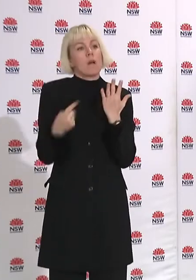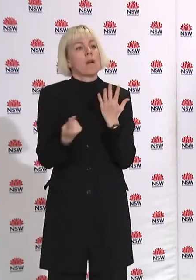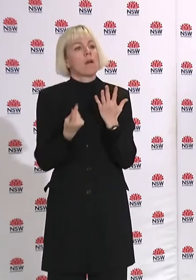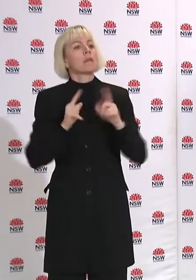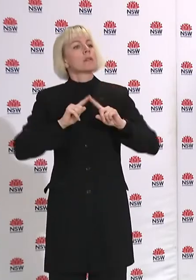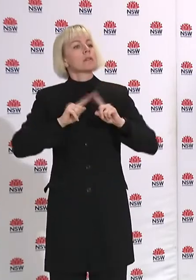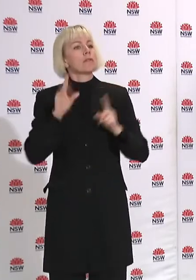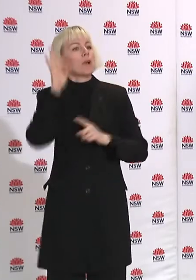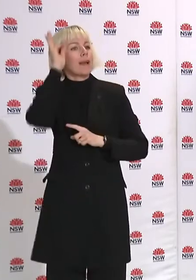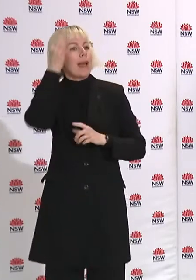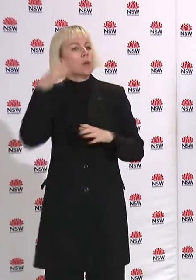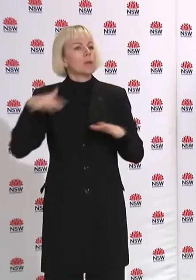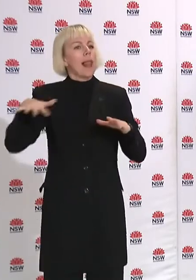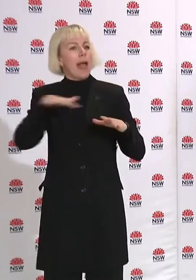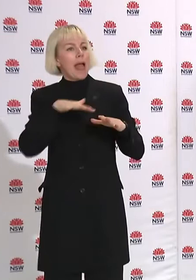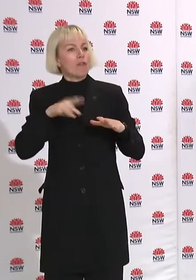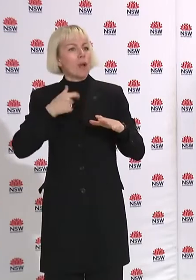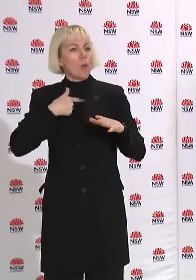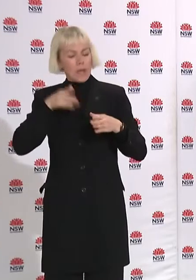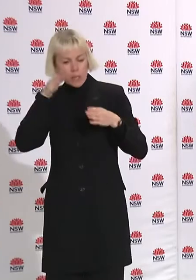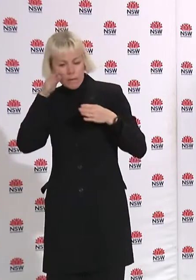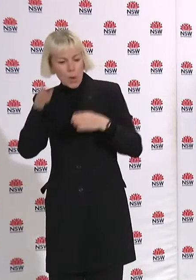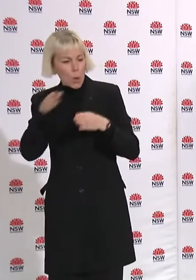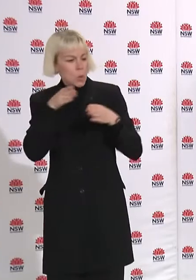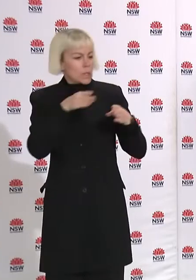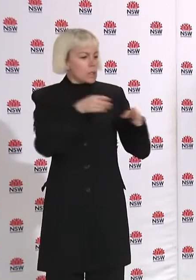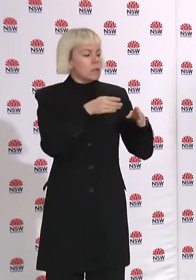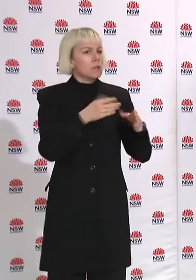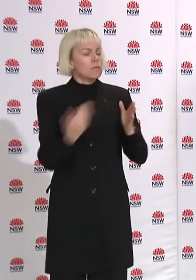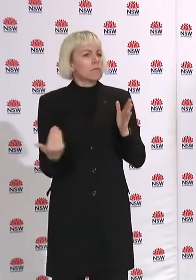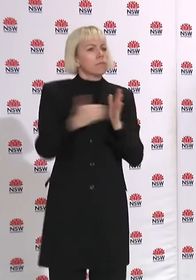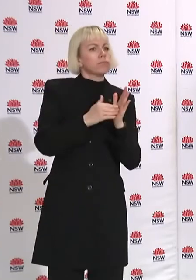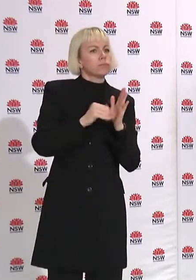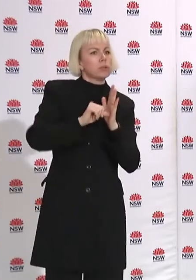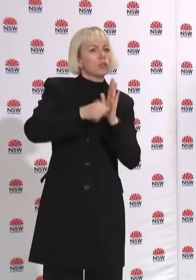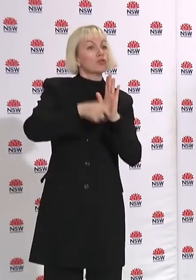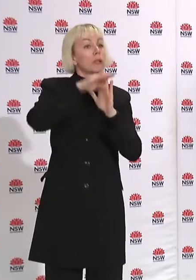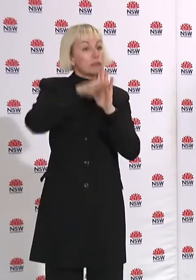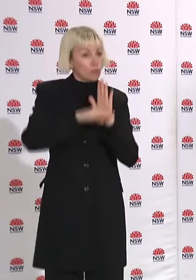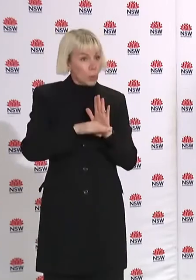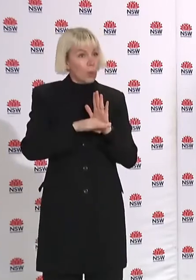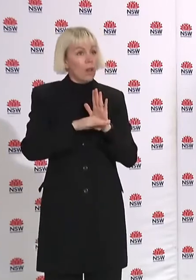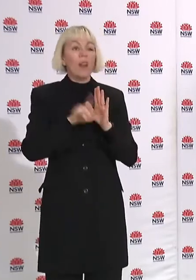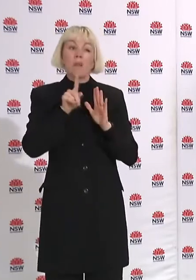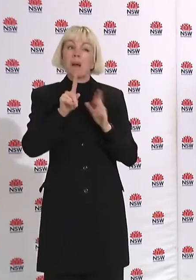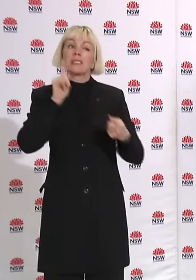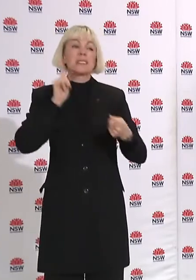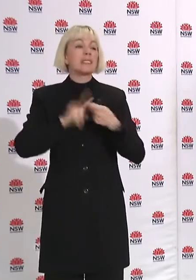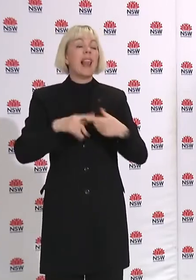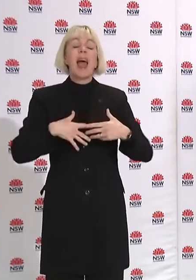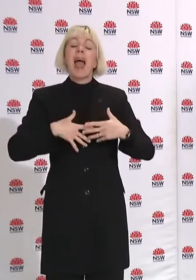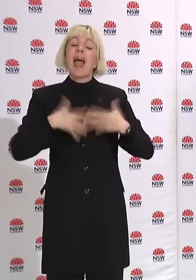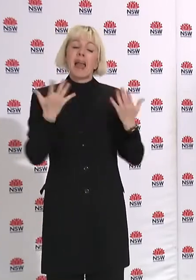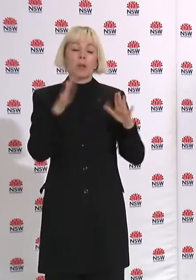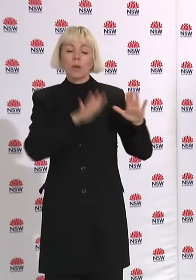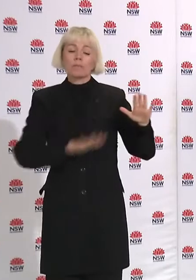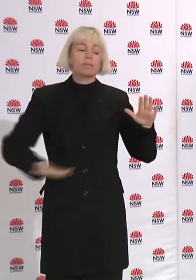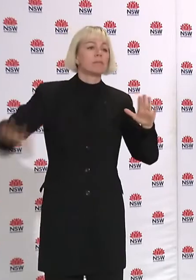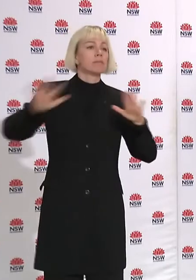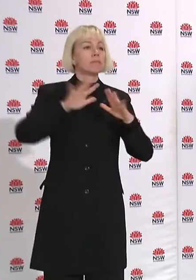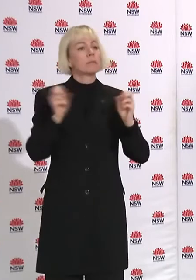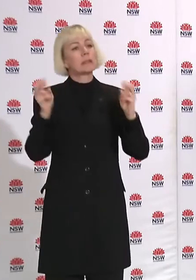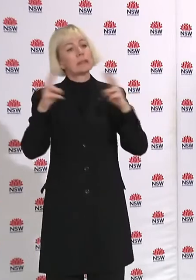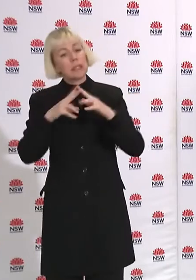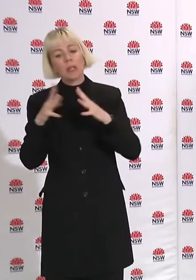virus. But our focus remains containing it within those areas, but also reducing transmission in those areas and allowing people in